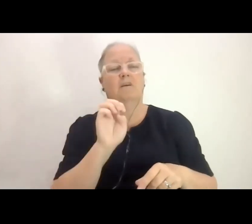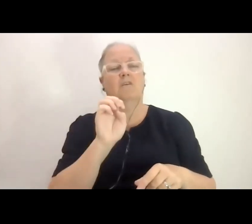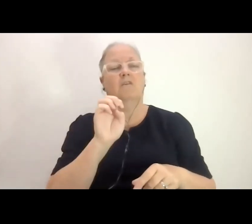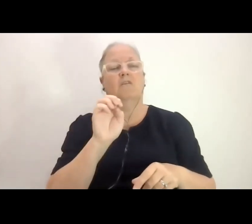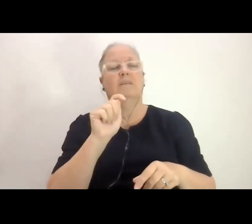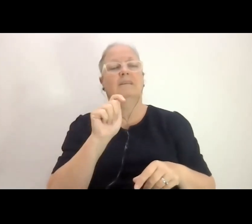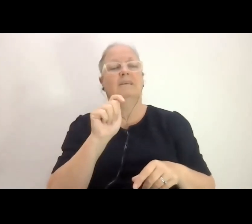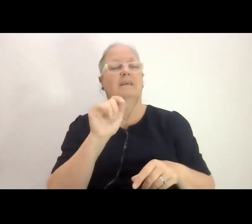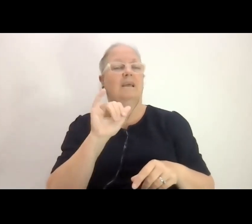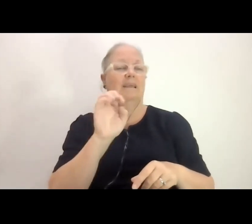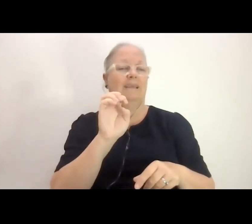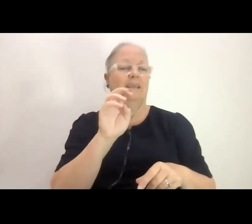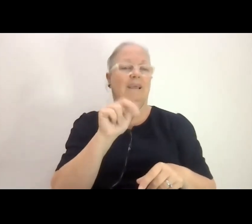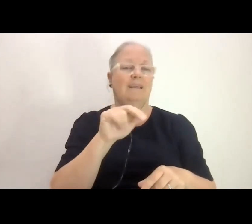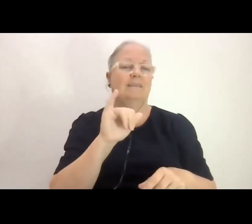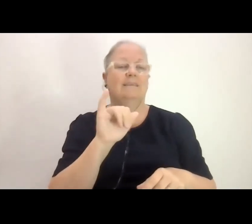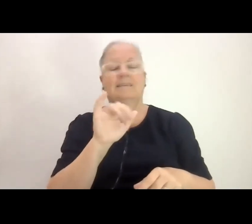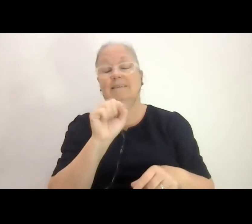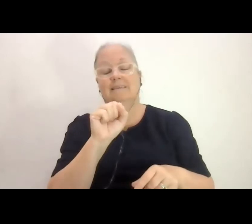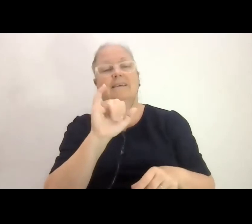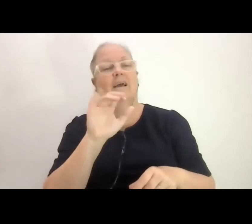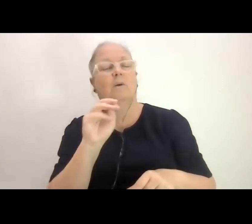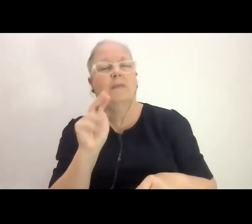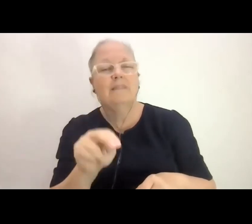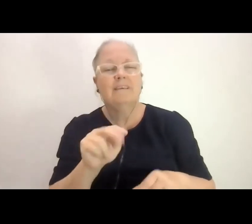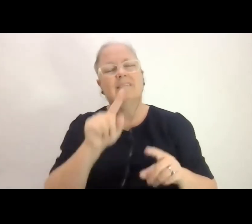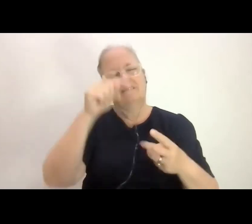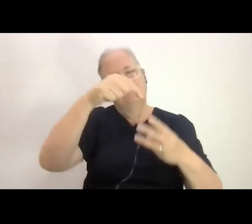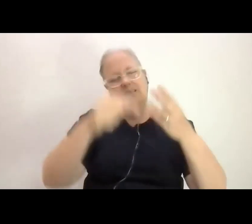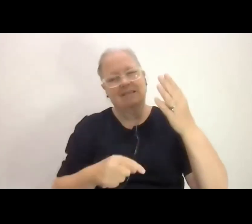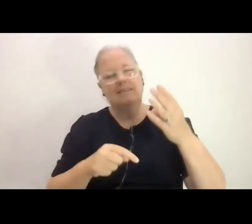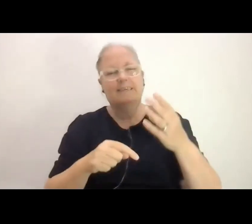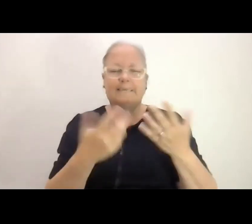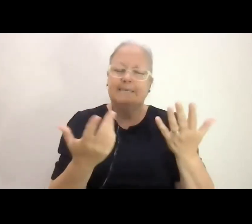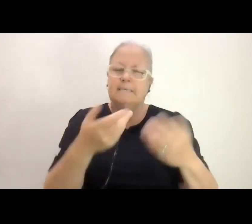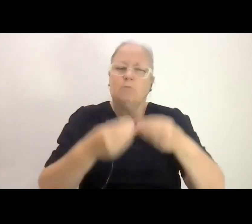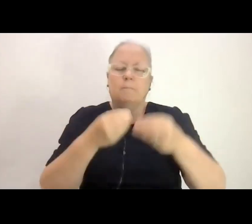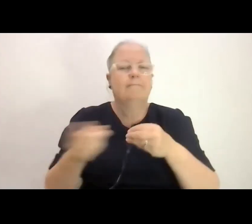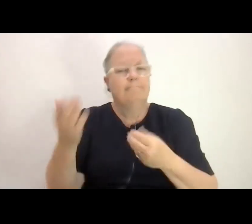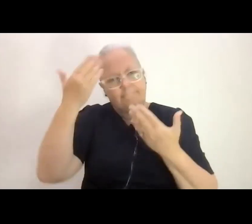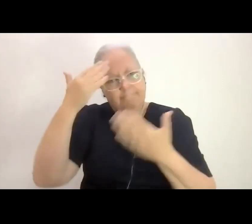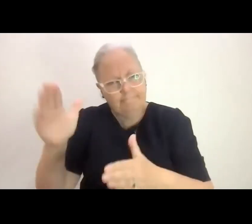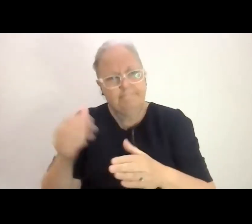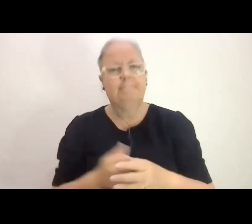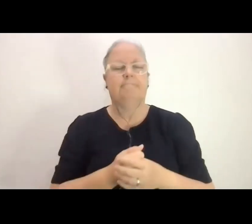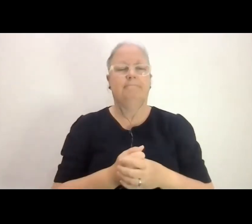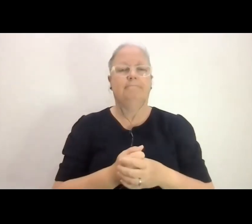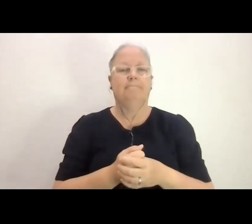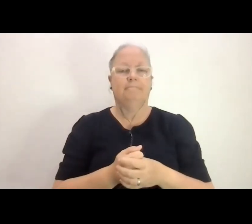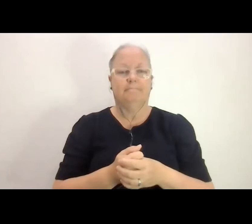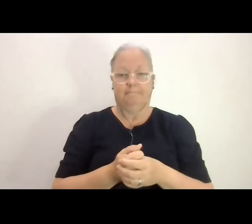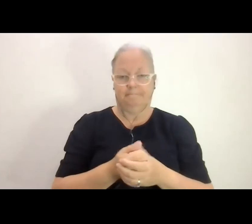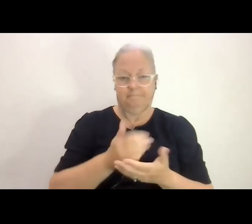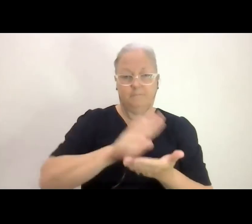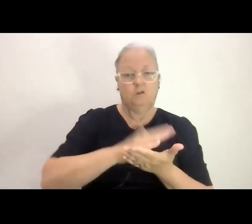We also experienced a lack of interest regarding the prevention medicine. Most of, maybe